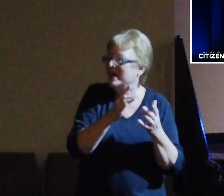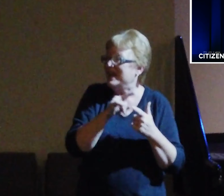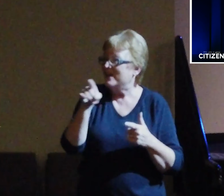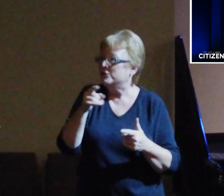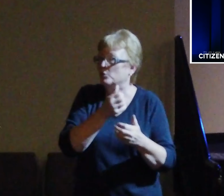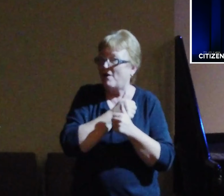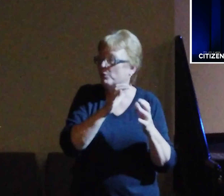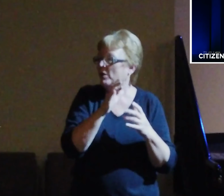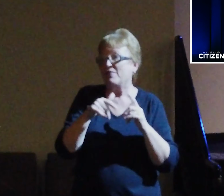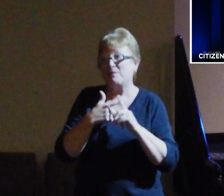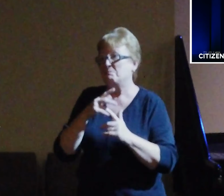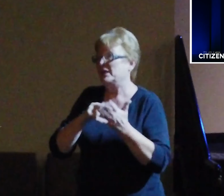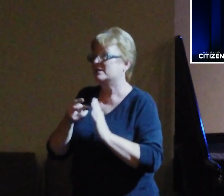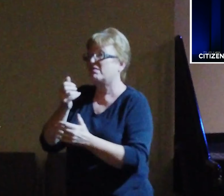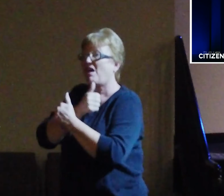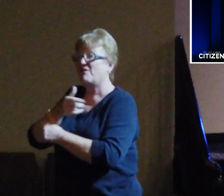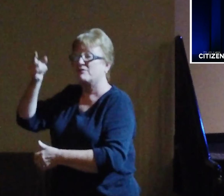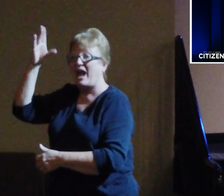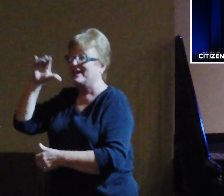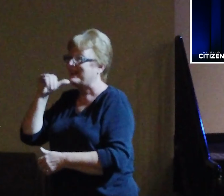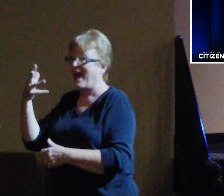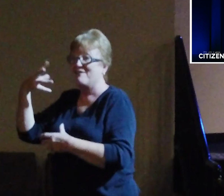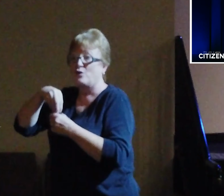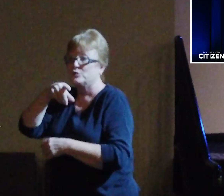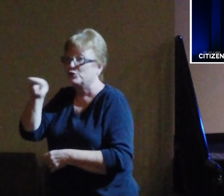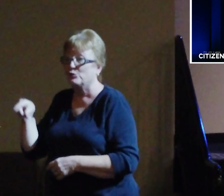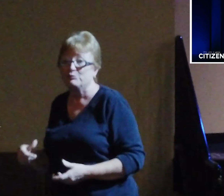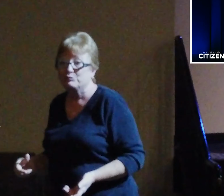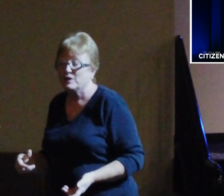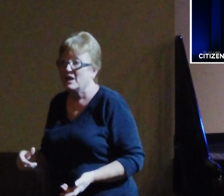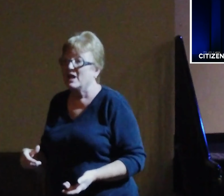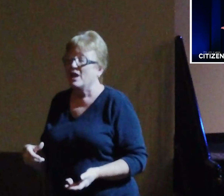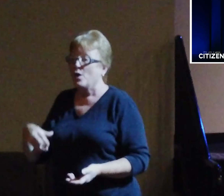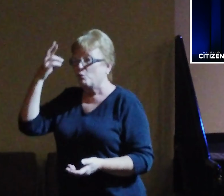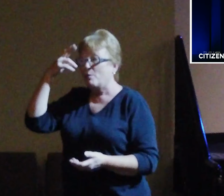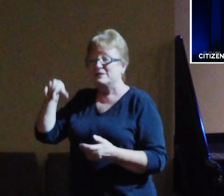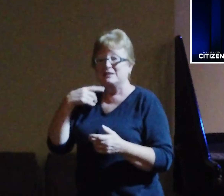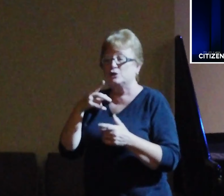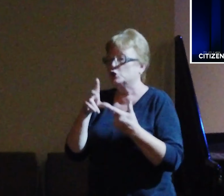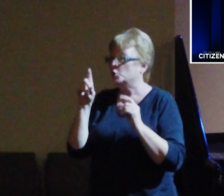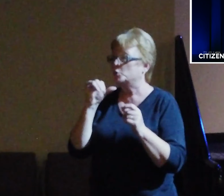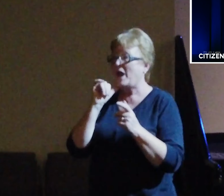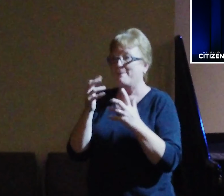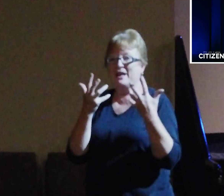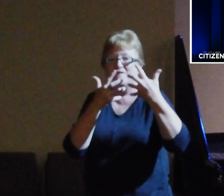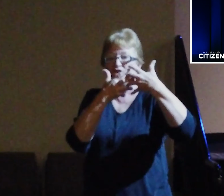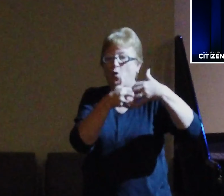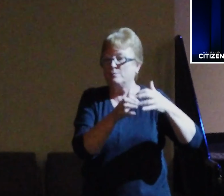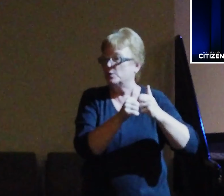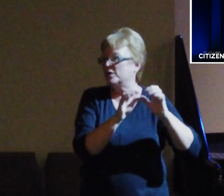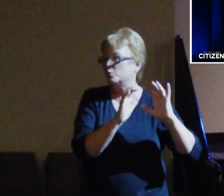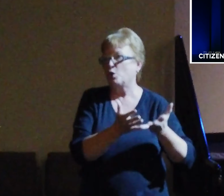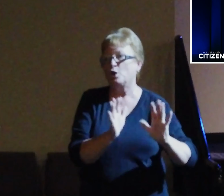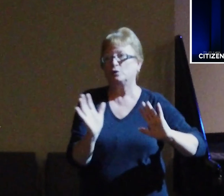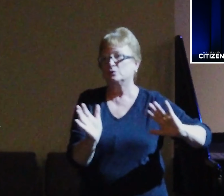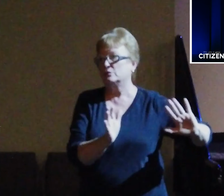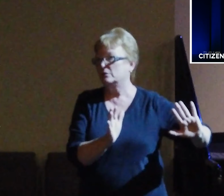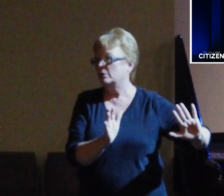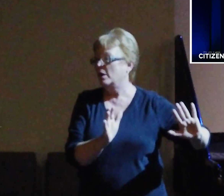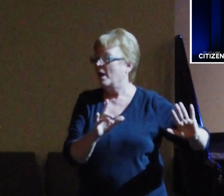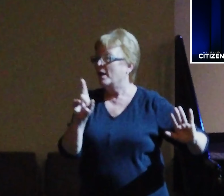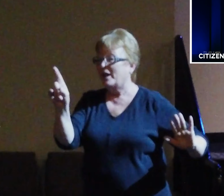love of the Father is not in him. Romans 12.2 reminds us to not be conformed to this world. But here's a clincher.